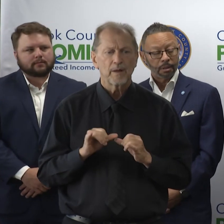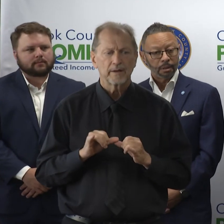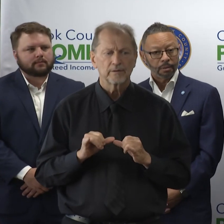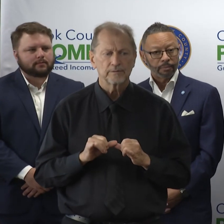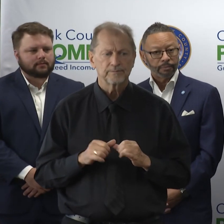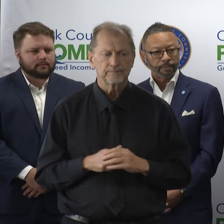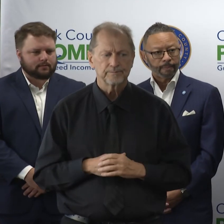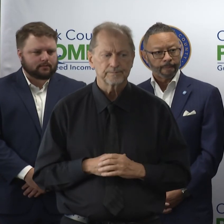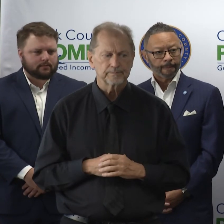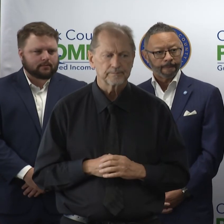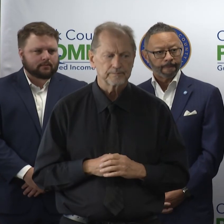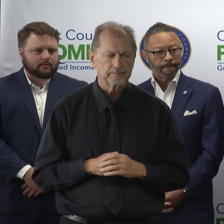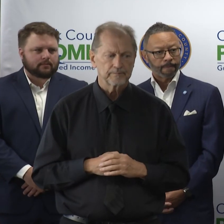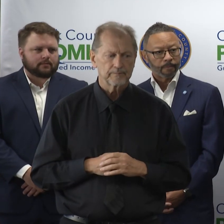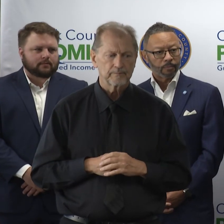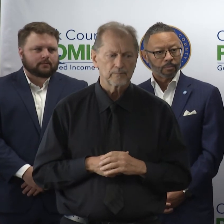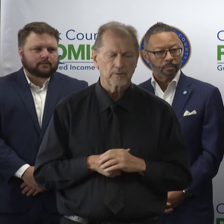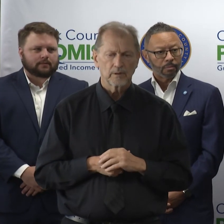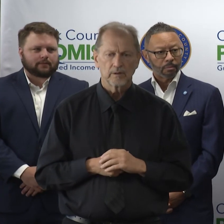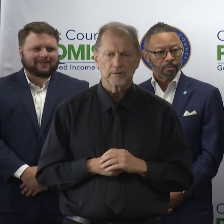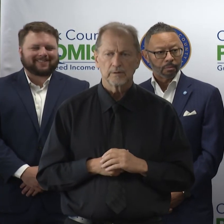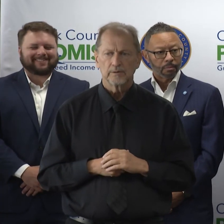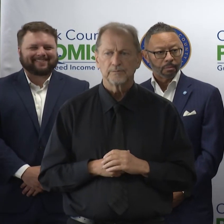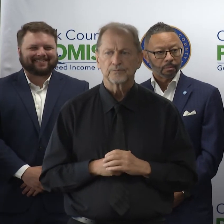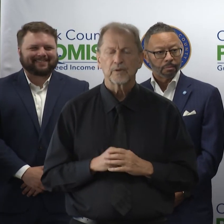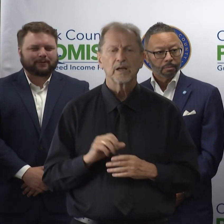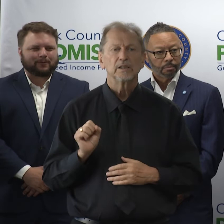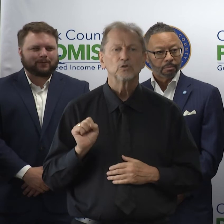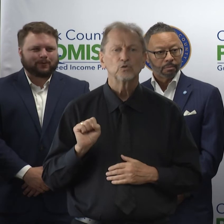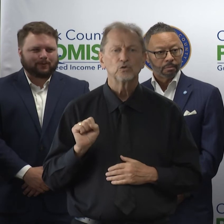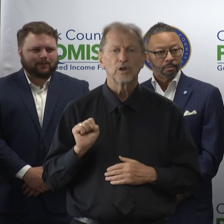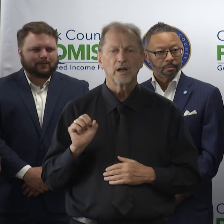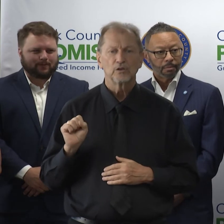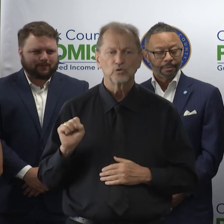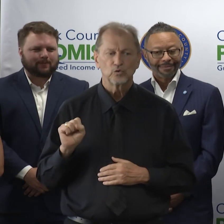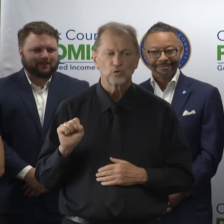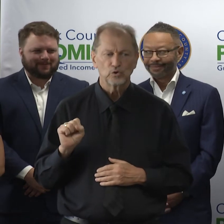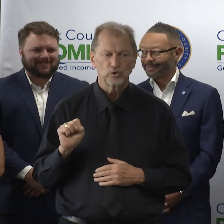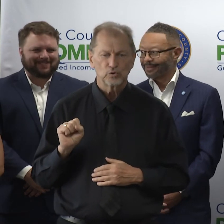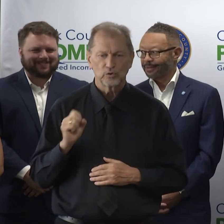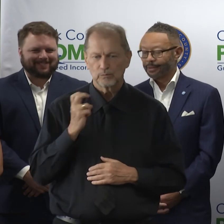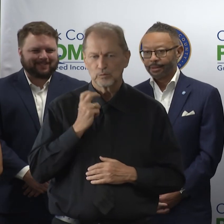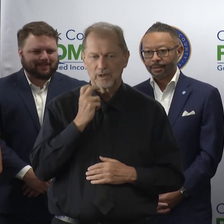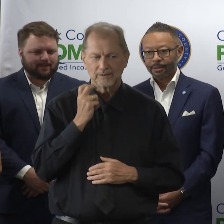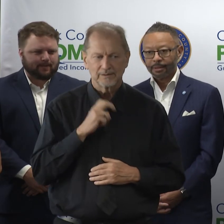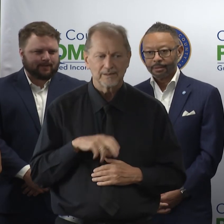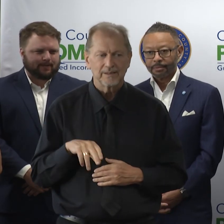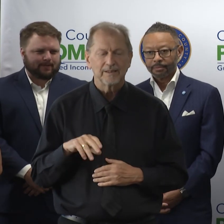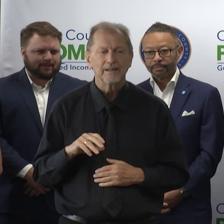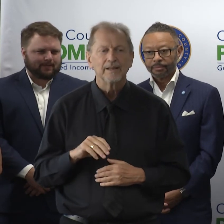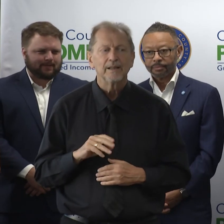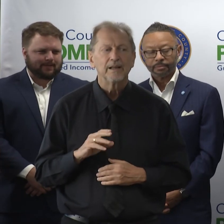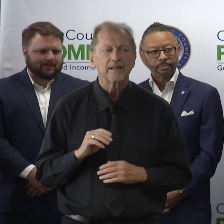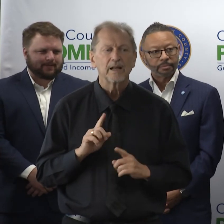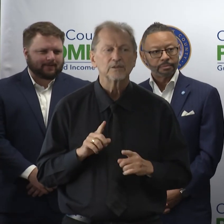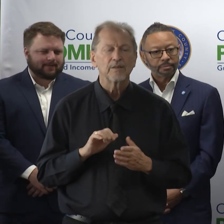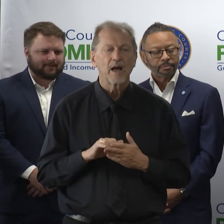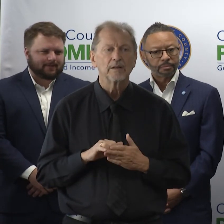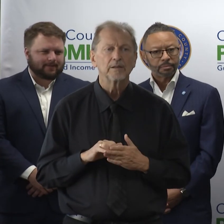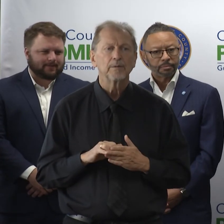Well, I guess I'll ask Mizuzu? Masuza. Masuza to come and speak to that. But, you